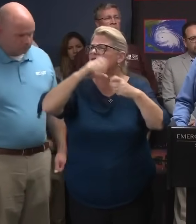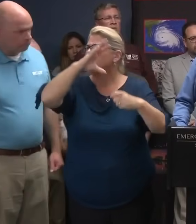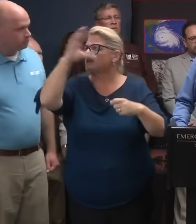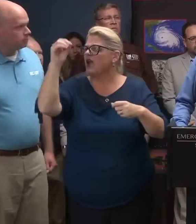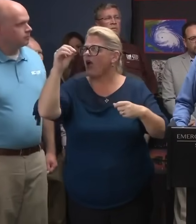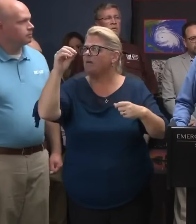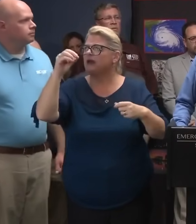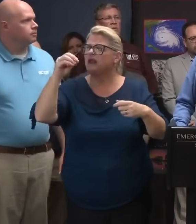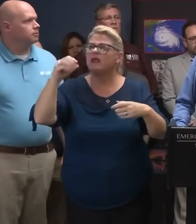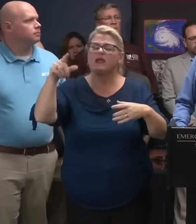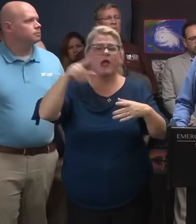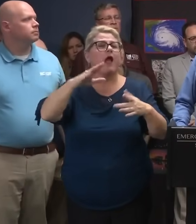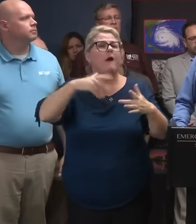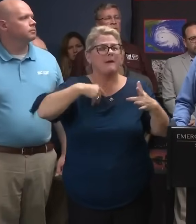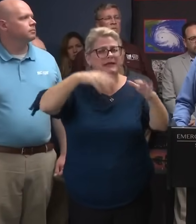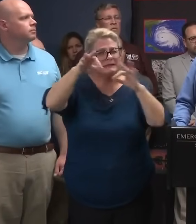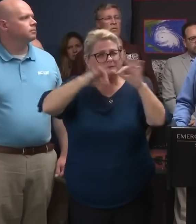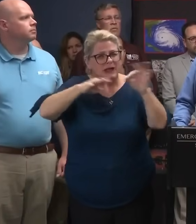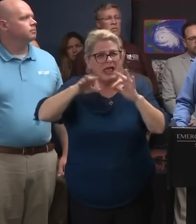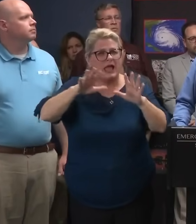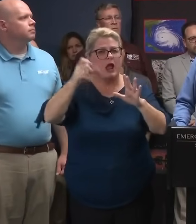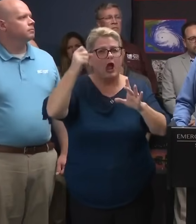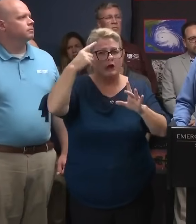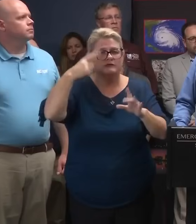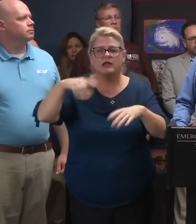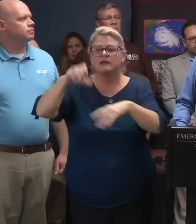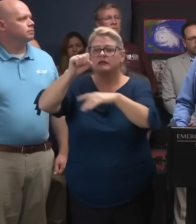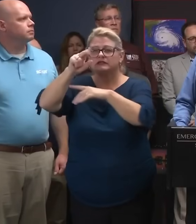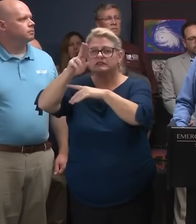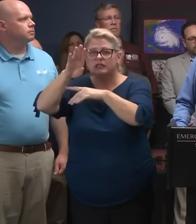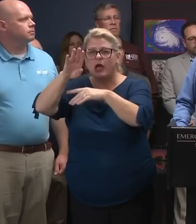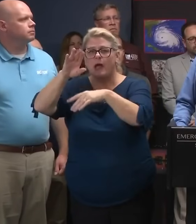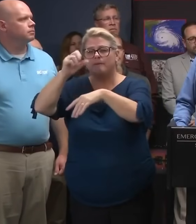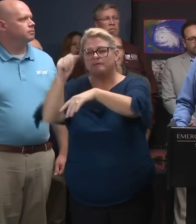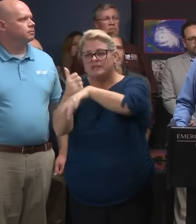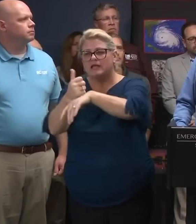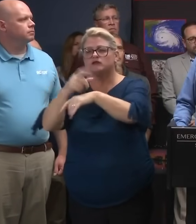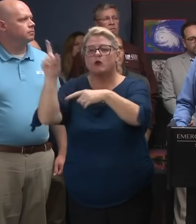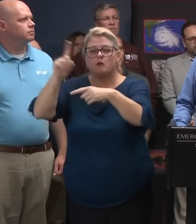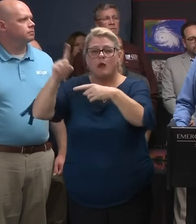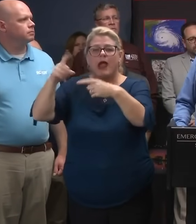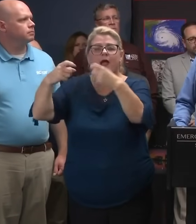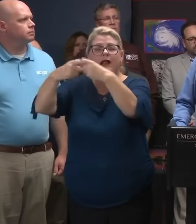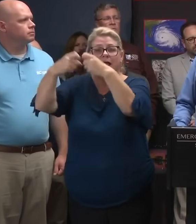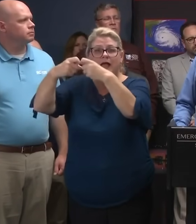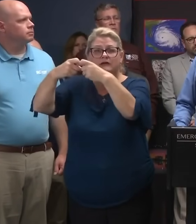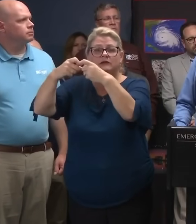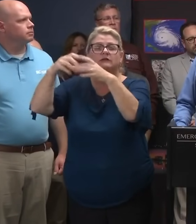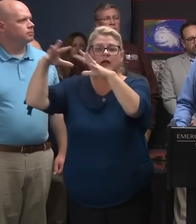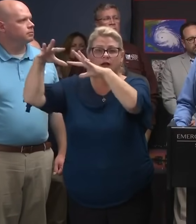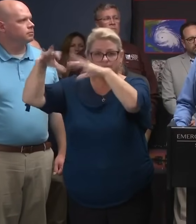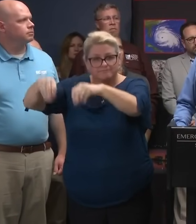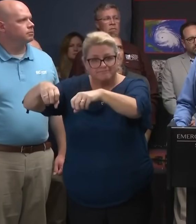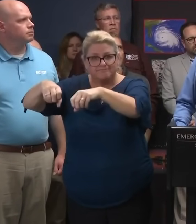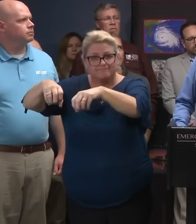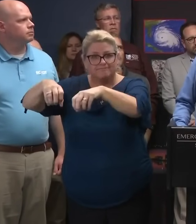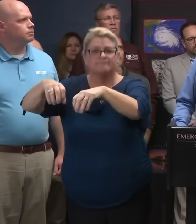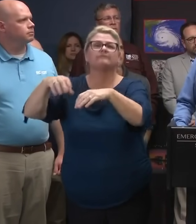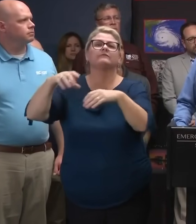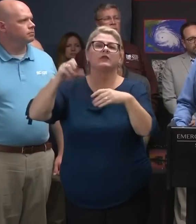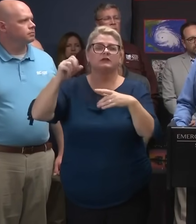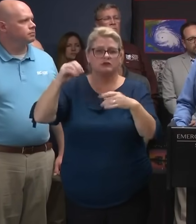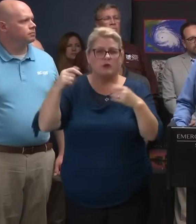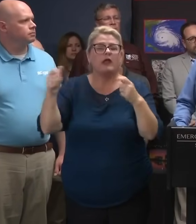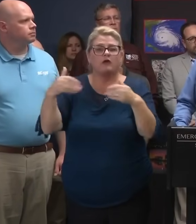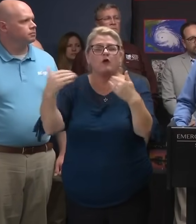they see them today. We tried to explain this. Transmission is substation, major taps that you see, get the commercial operations back up so people can get food,